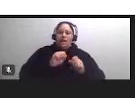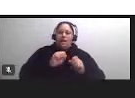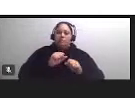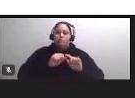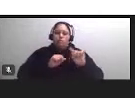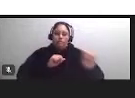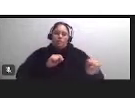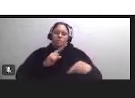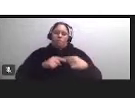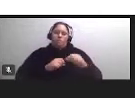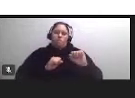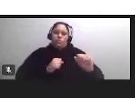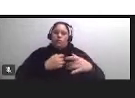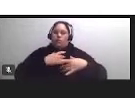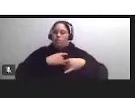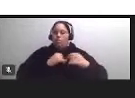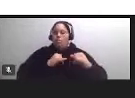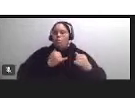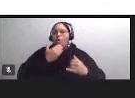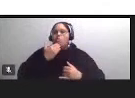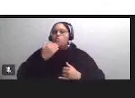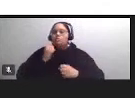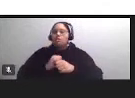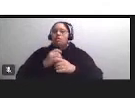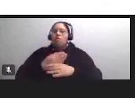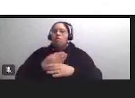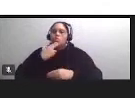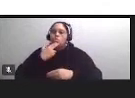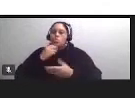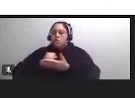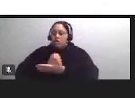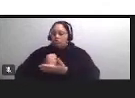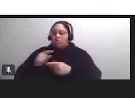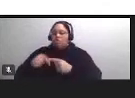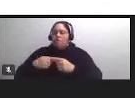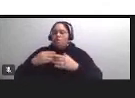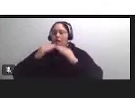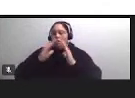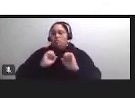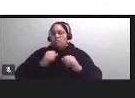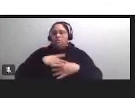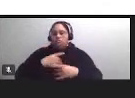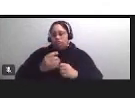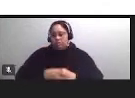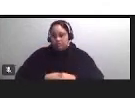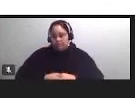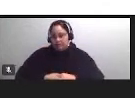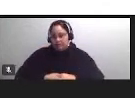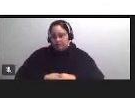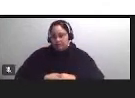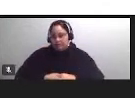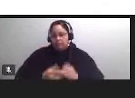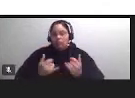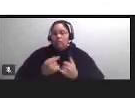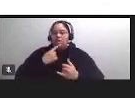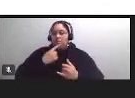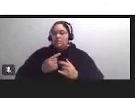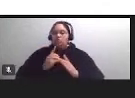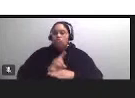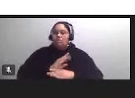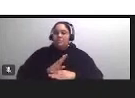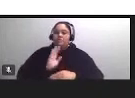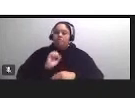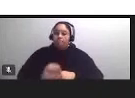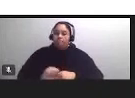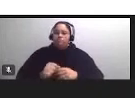SMSs only to the stakeholders that have registered housing as an interest. And as I mentioned, this database